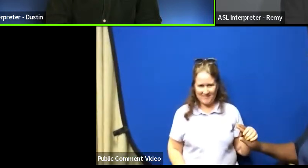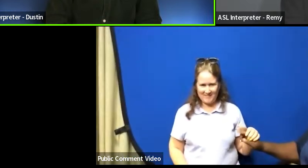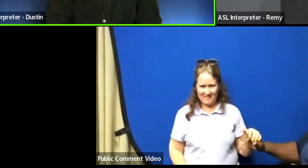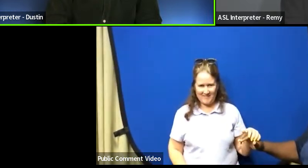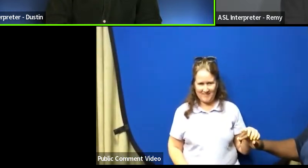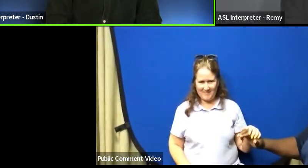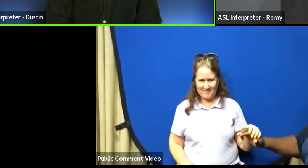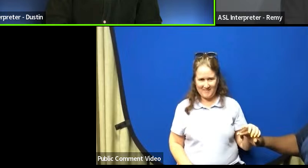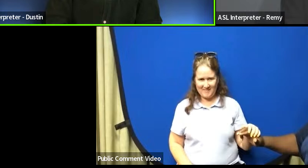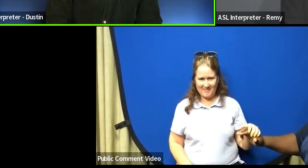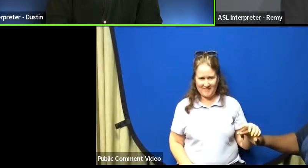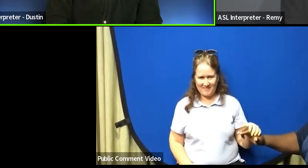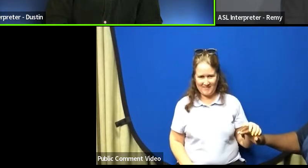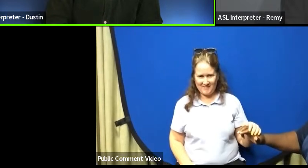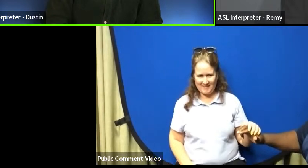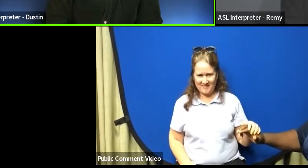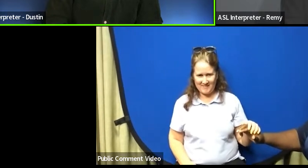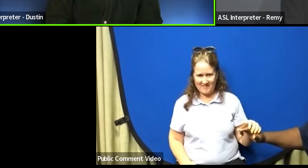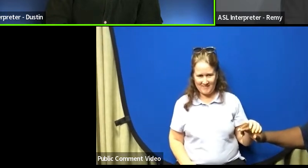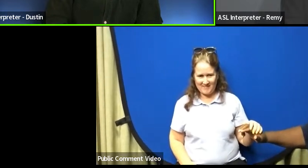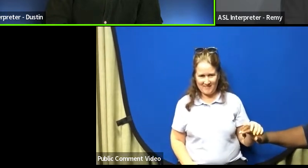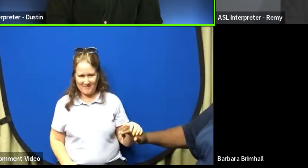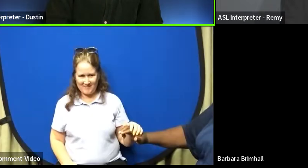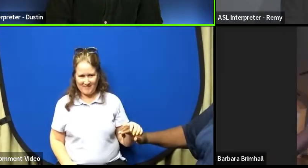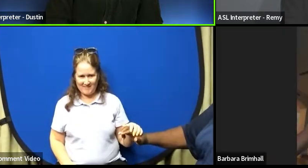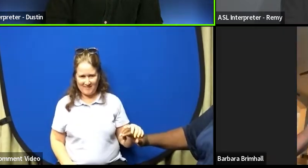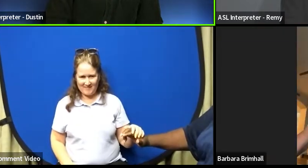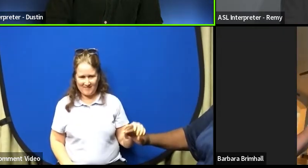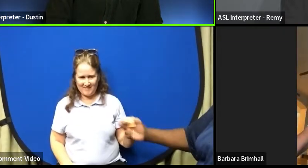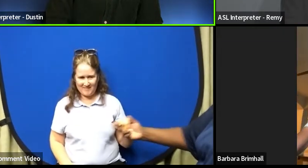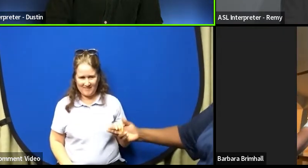Just getting the camera set up.